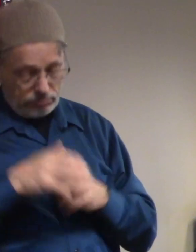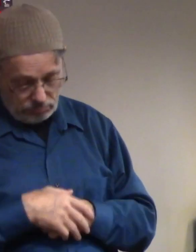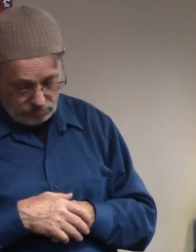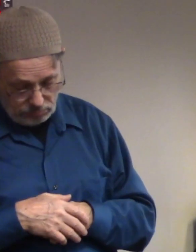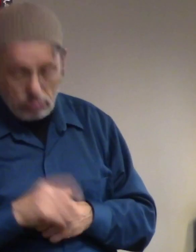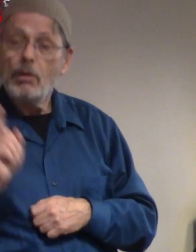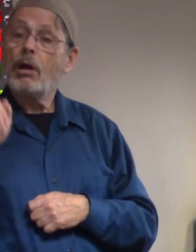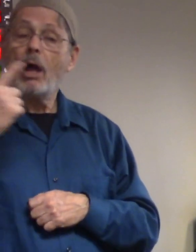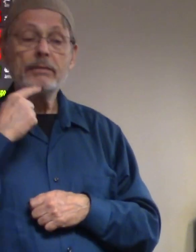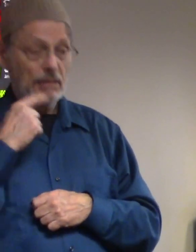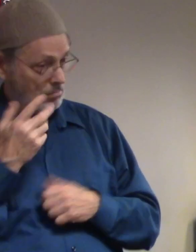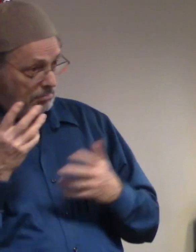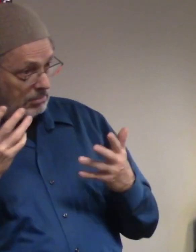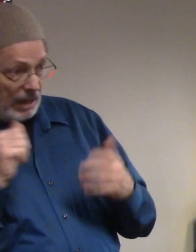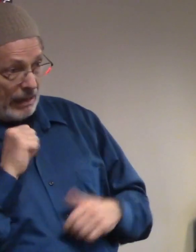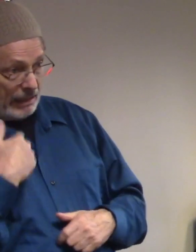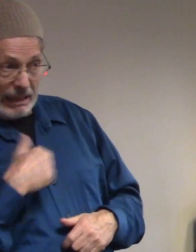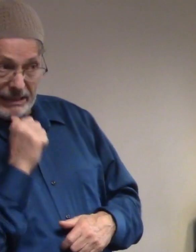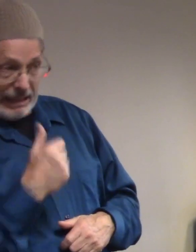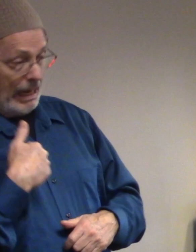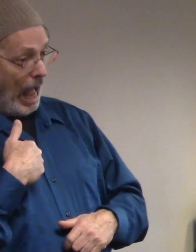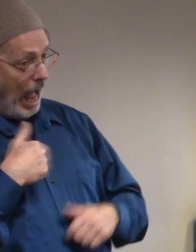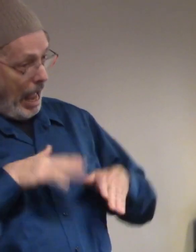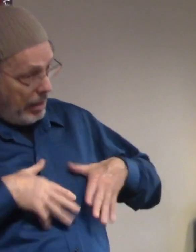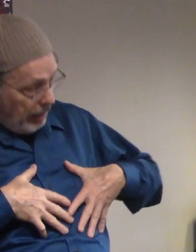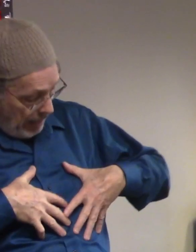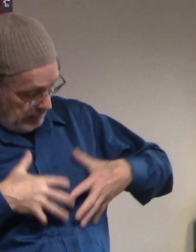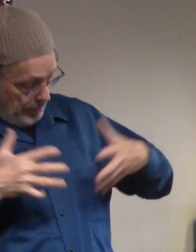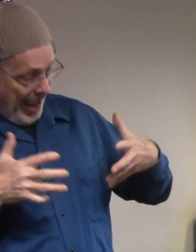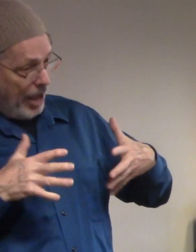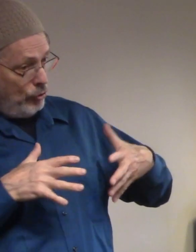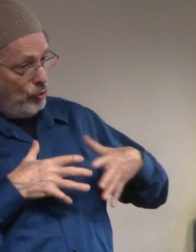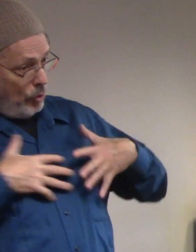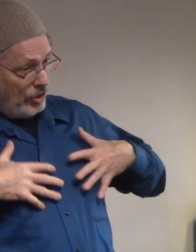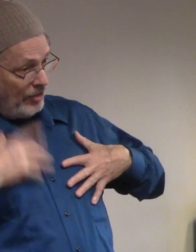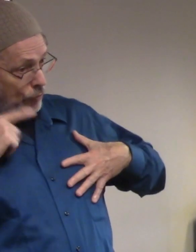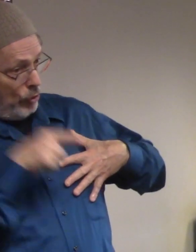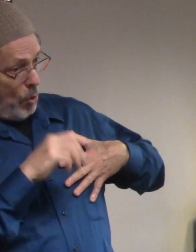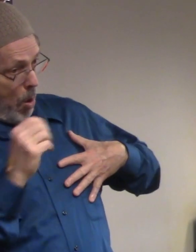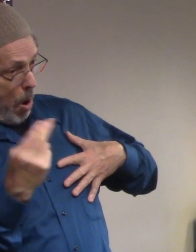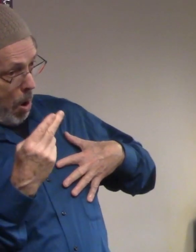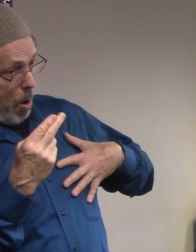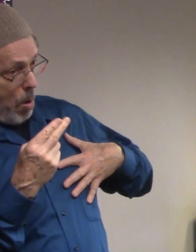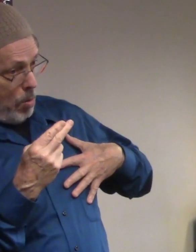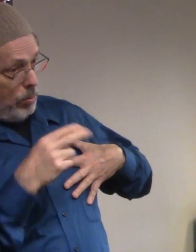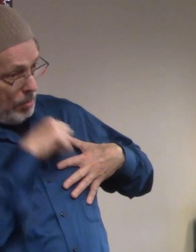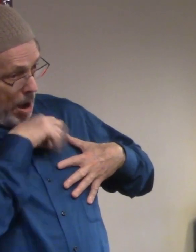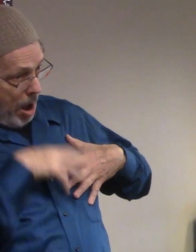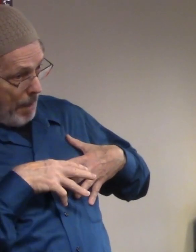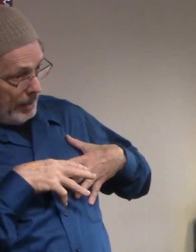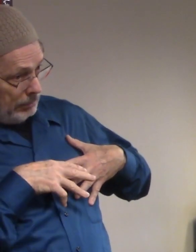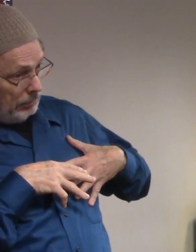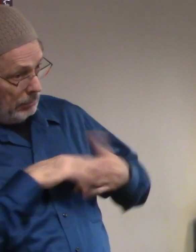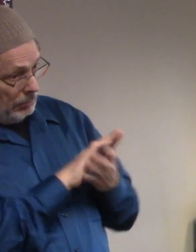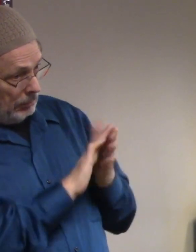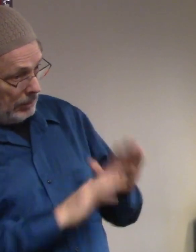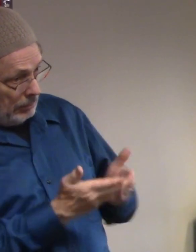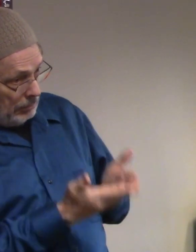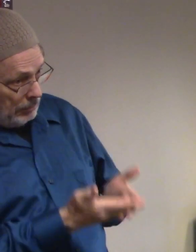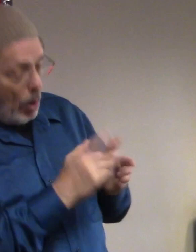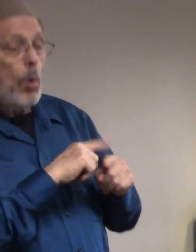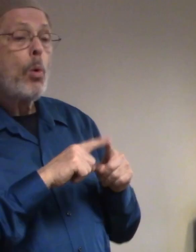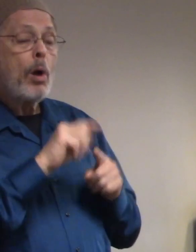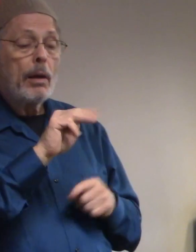ta'ala said, Alam nashrah laka sadra? Did we not expand your chest for you, O Muhammad sallallahu alayhi wa sallam? When Musa alayhi salam